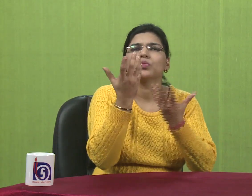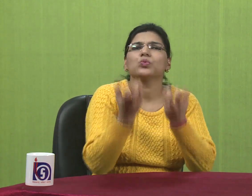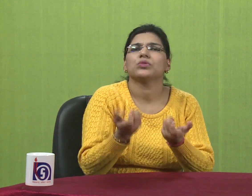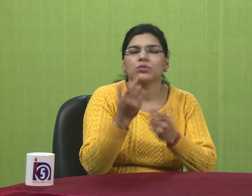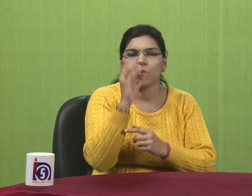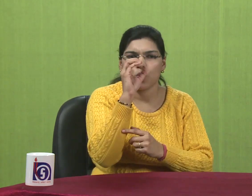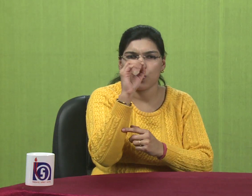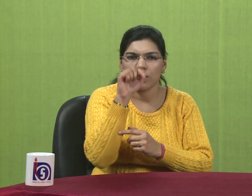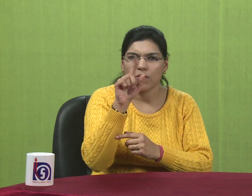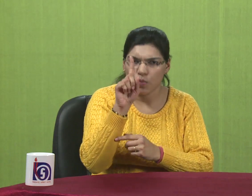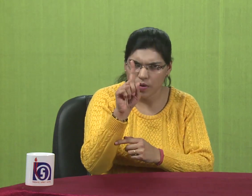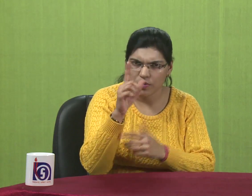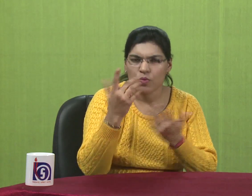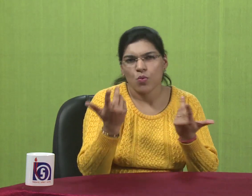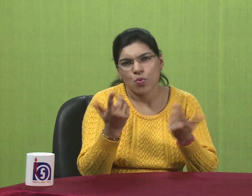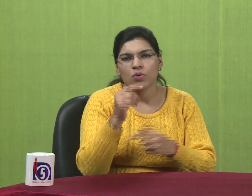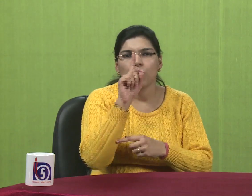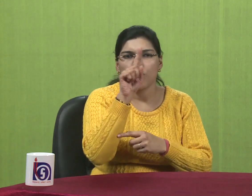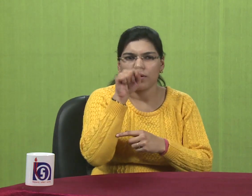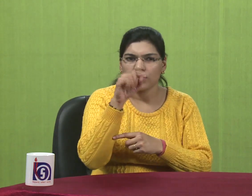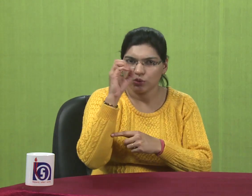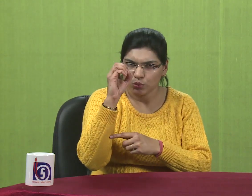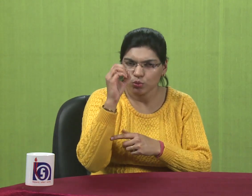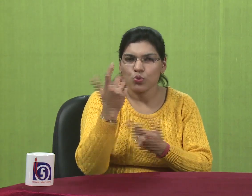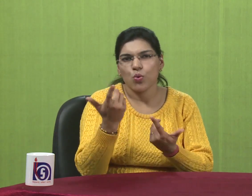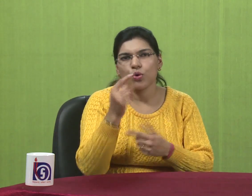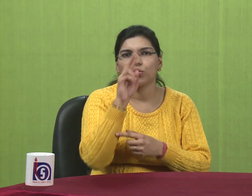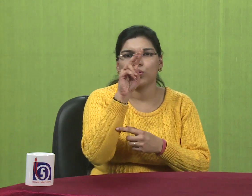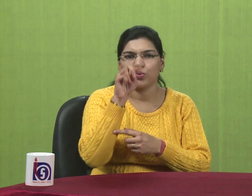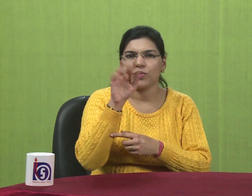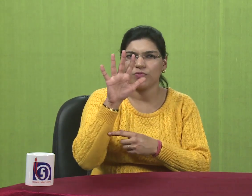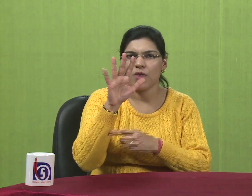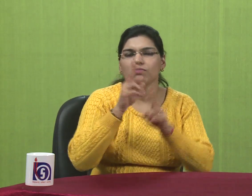The default single line spacing depends on the size of the font characters.